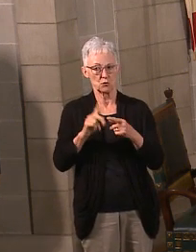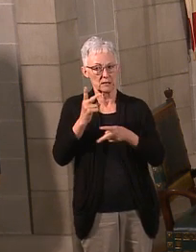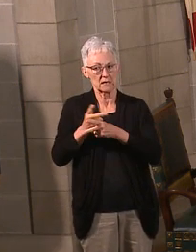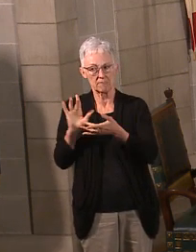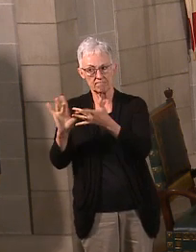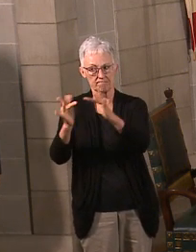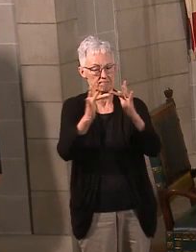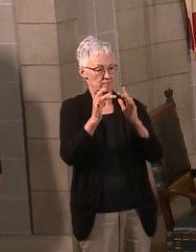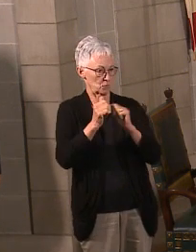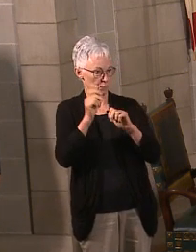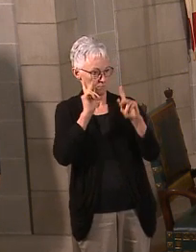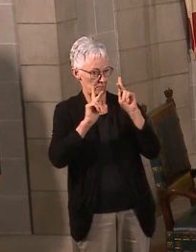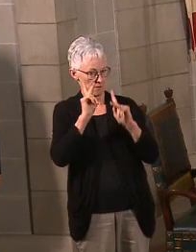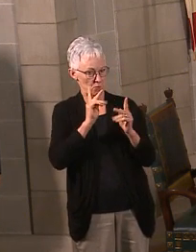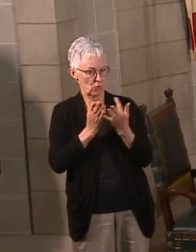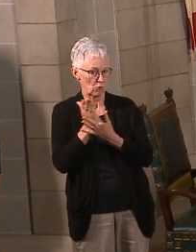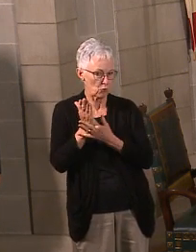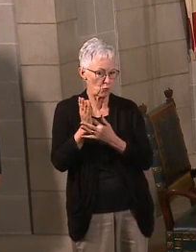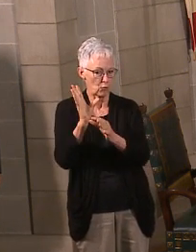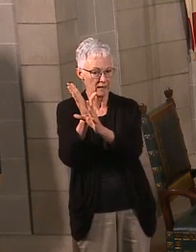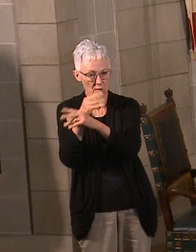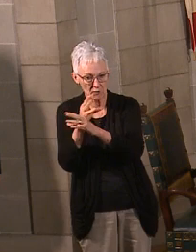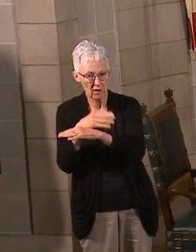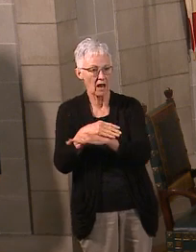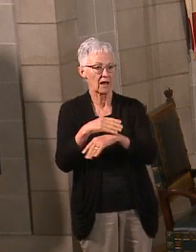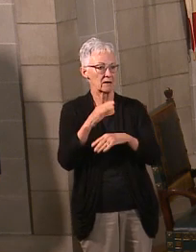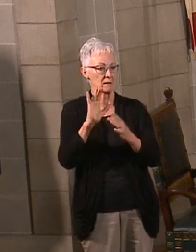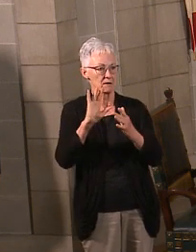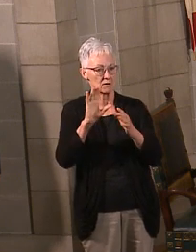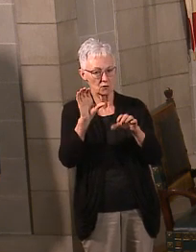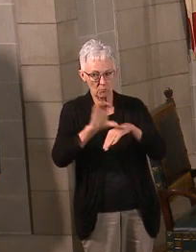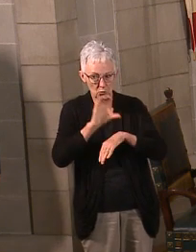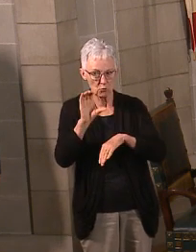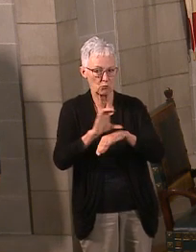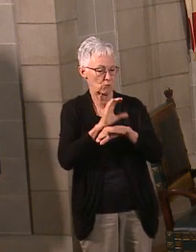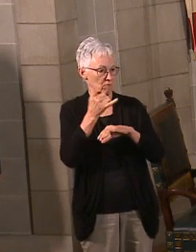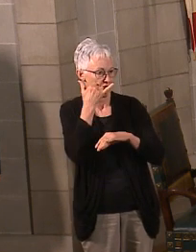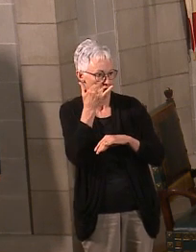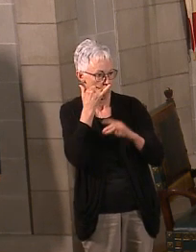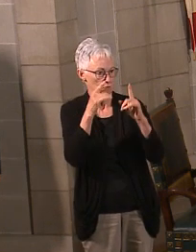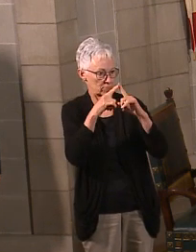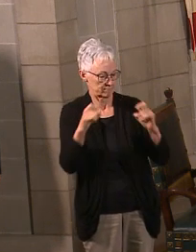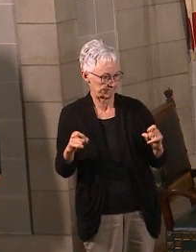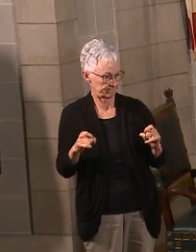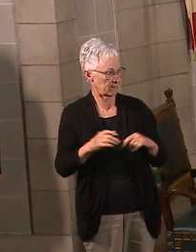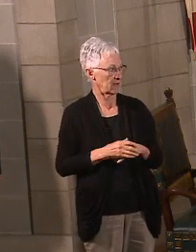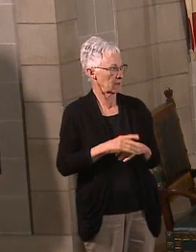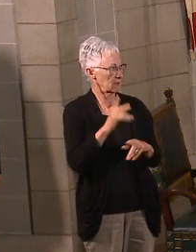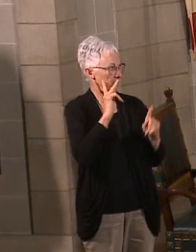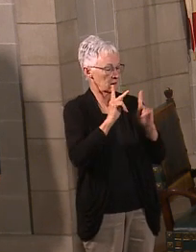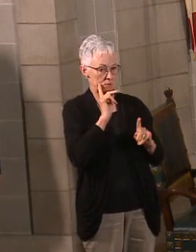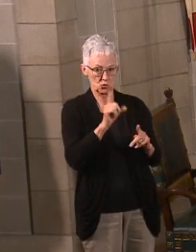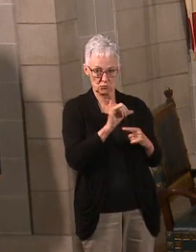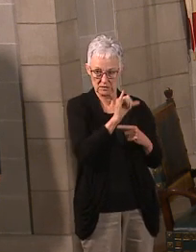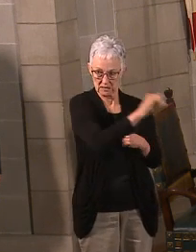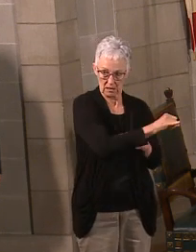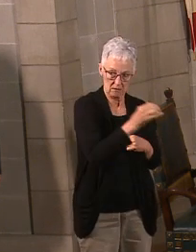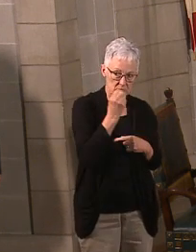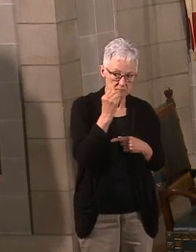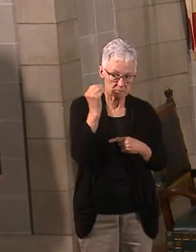keeping Nebraska healthy, right? So this is around work, but work from